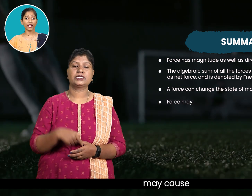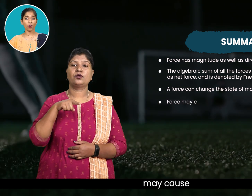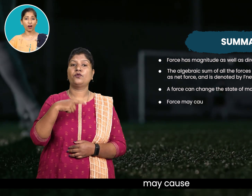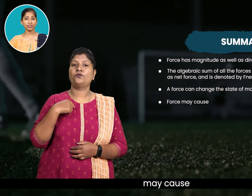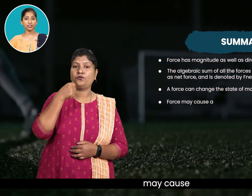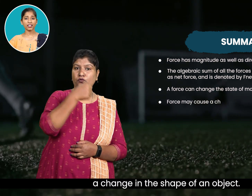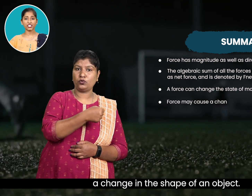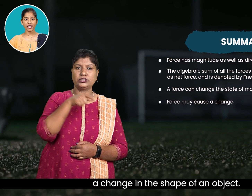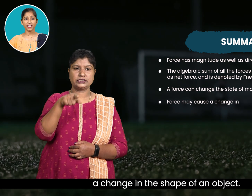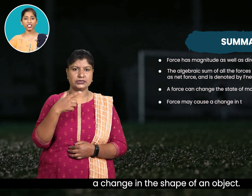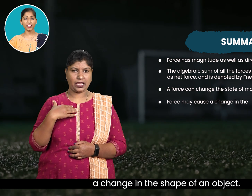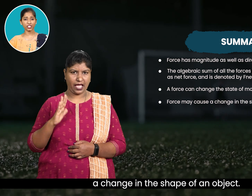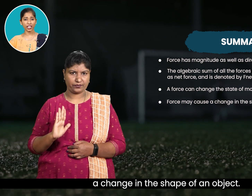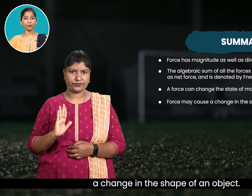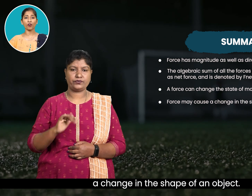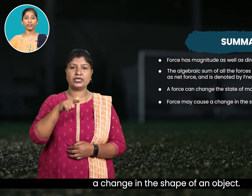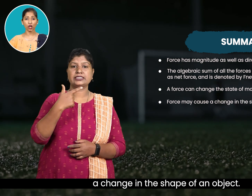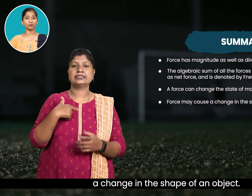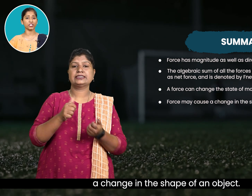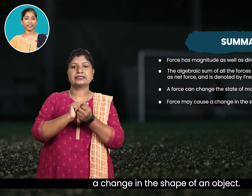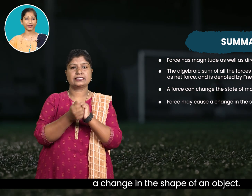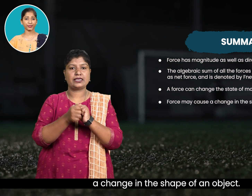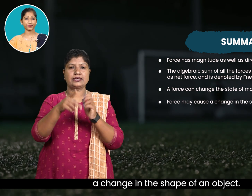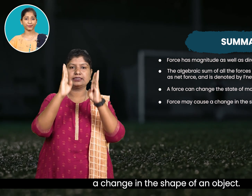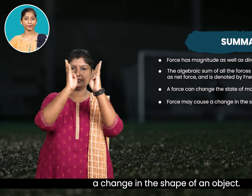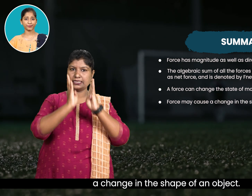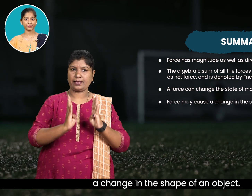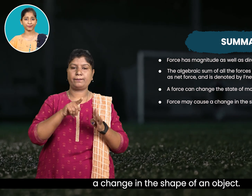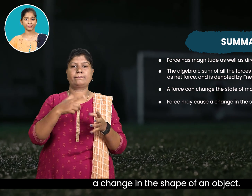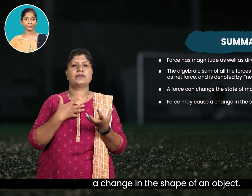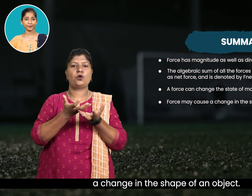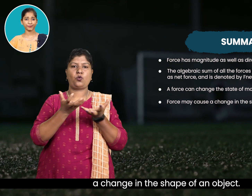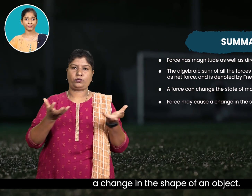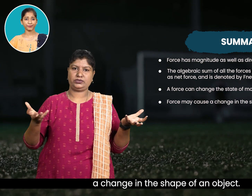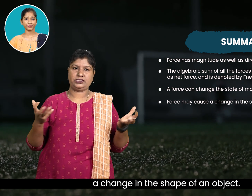Force may cause a change in the shape of an object.